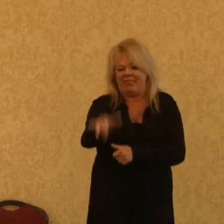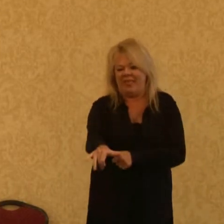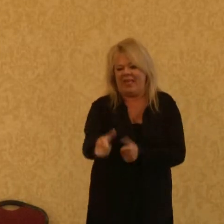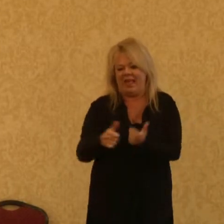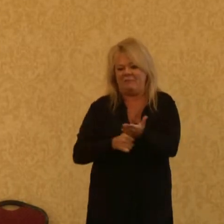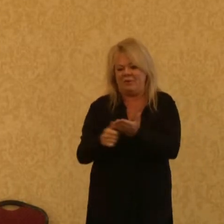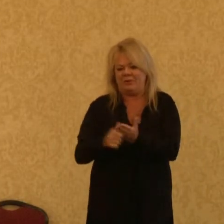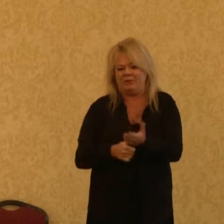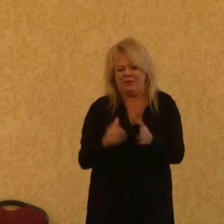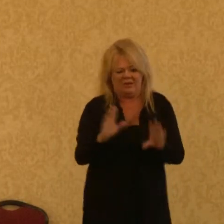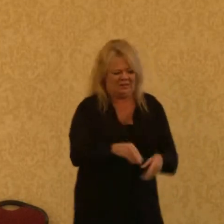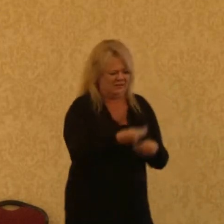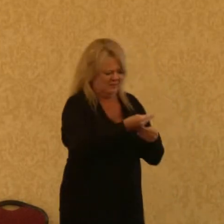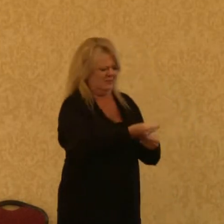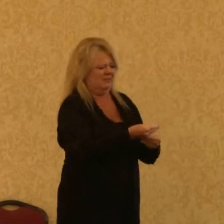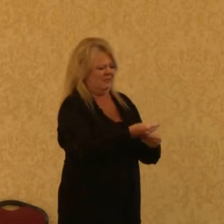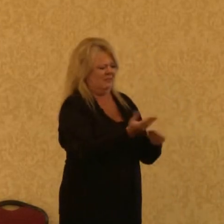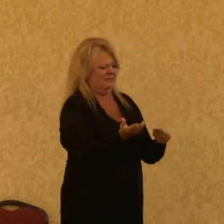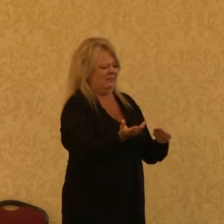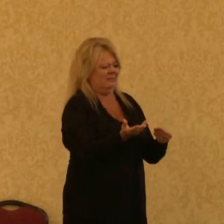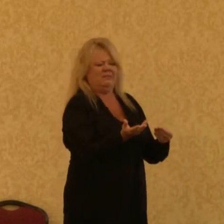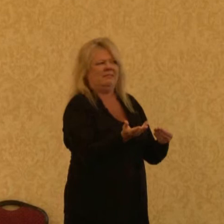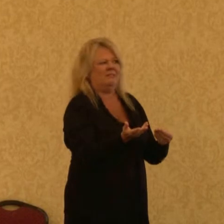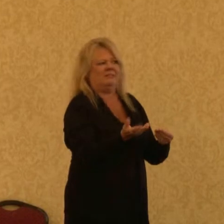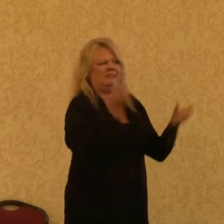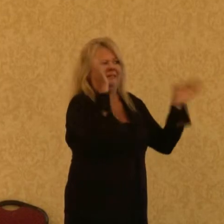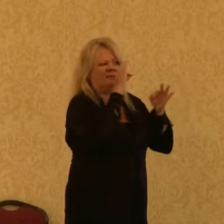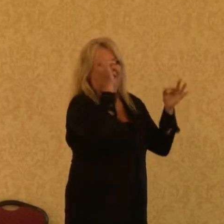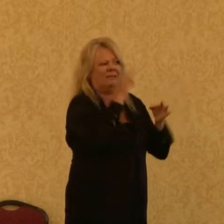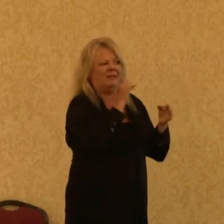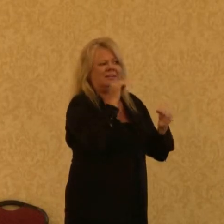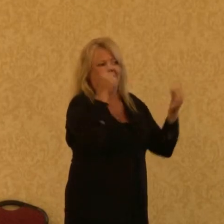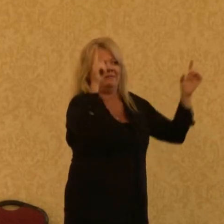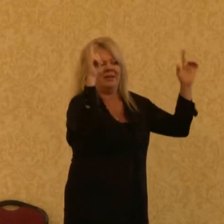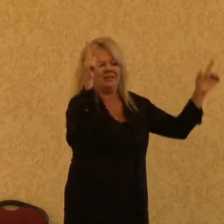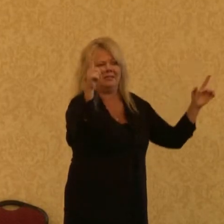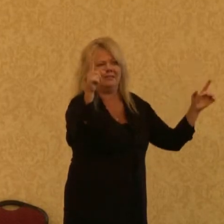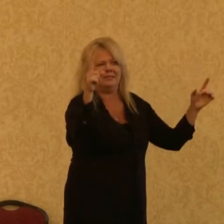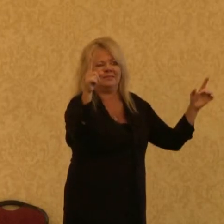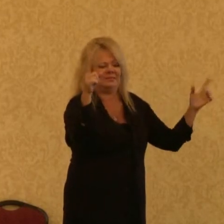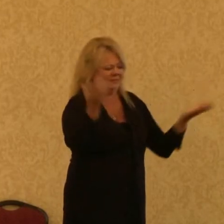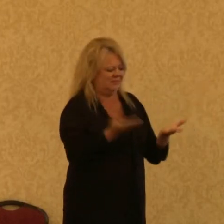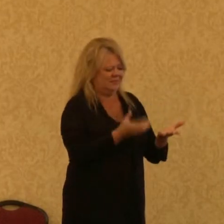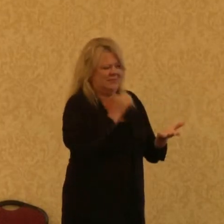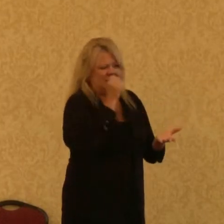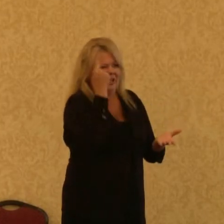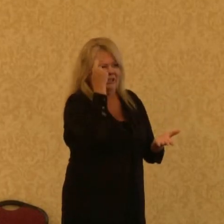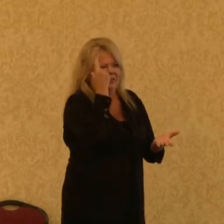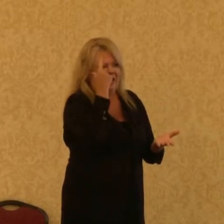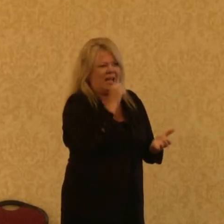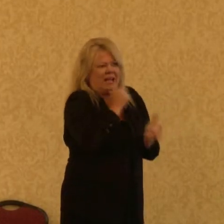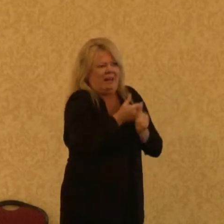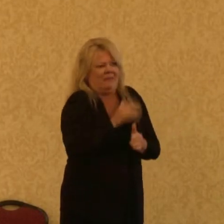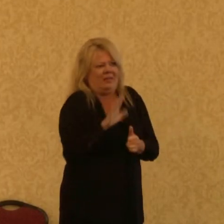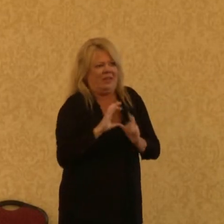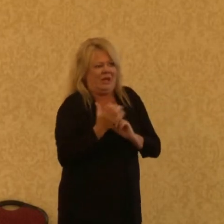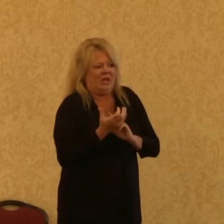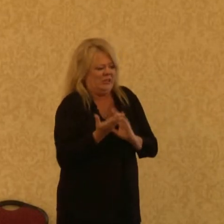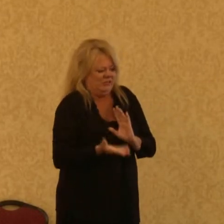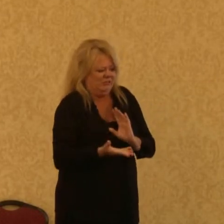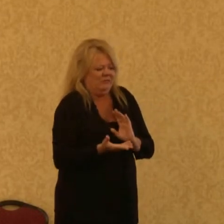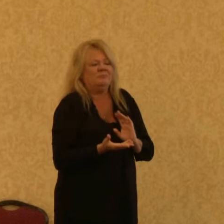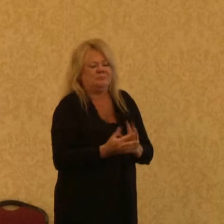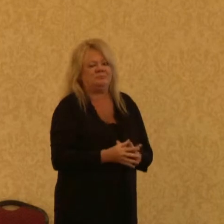that parents may not understand the meaning of the screening or what they're supposed to do next.